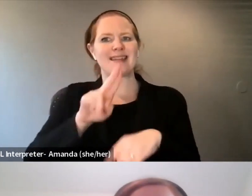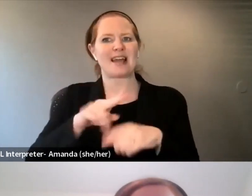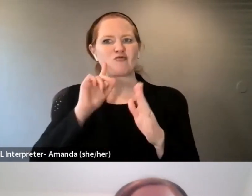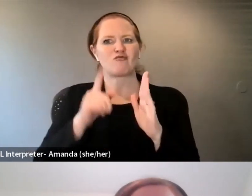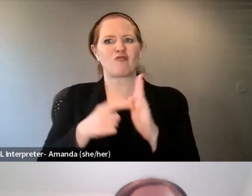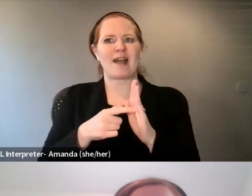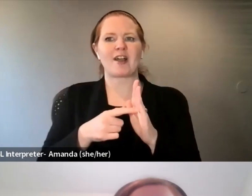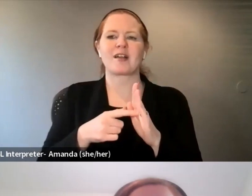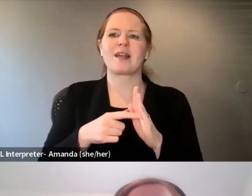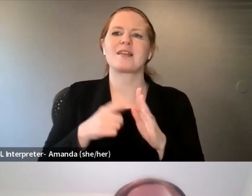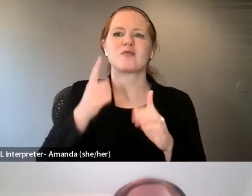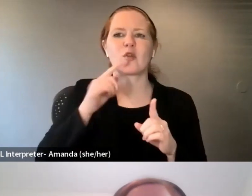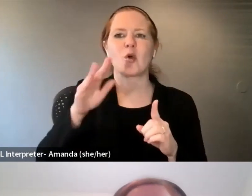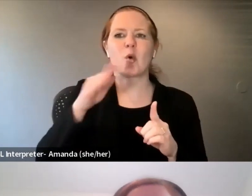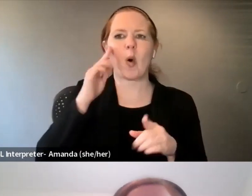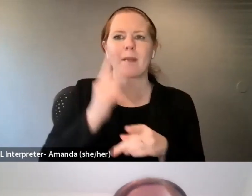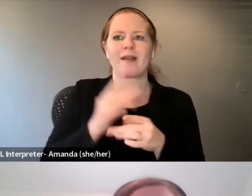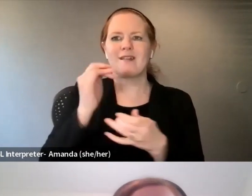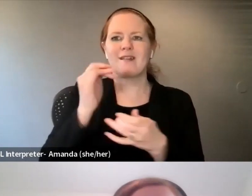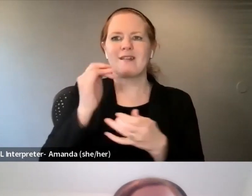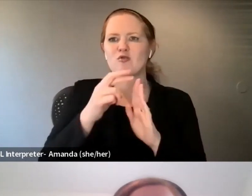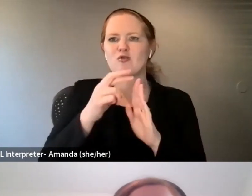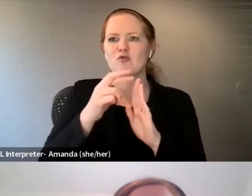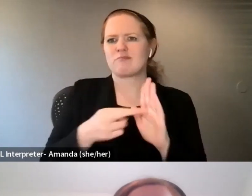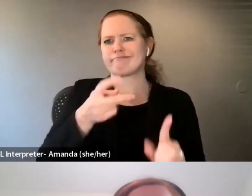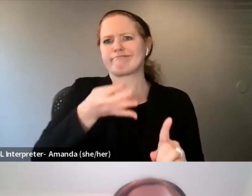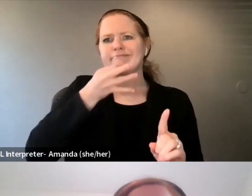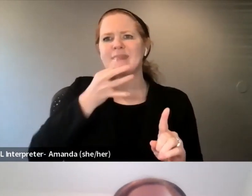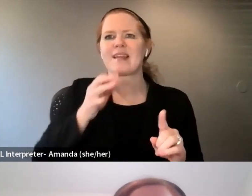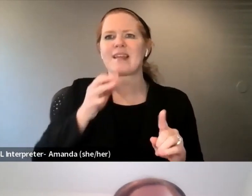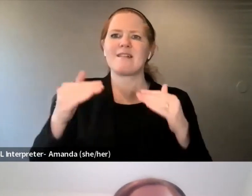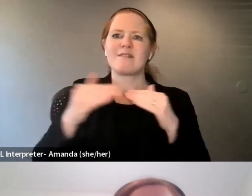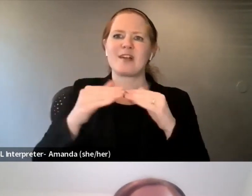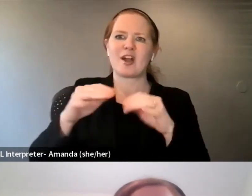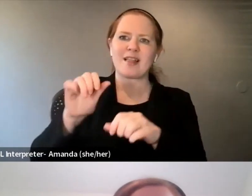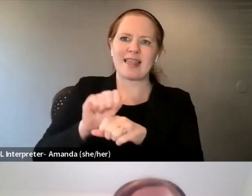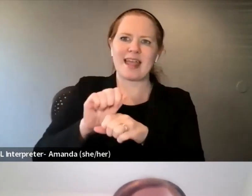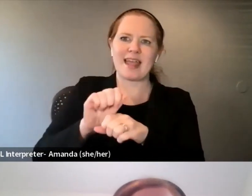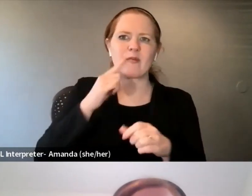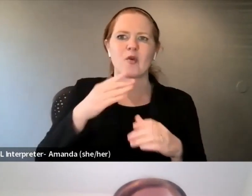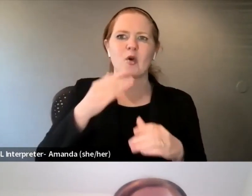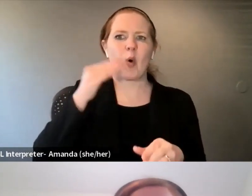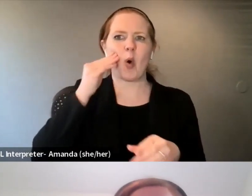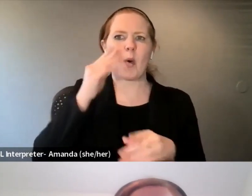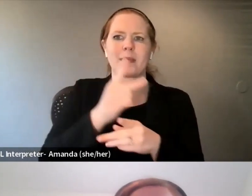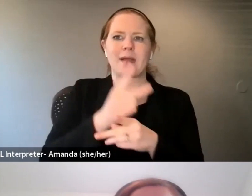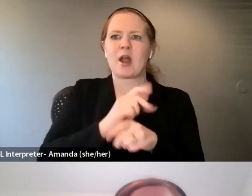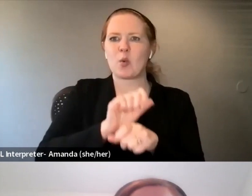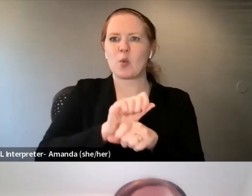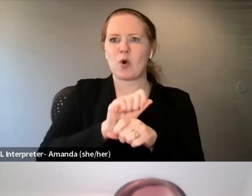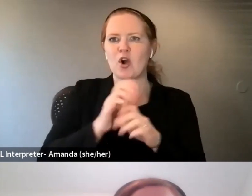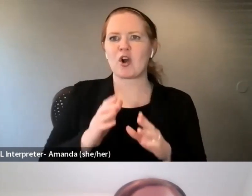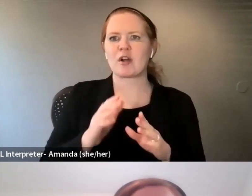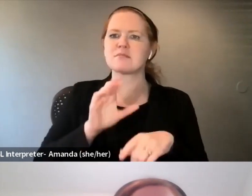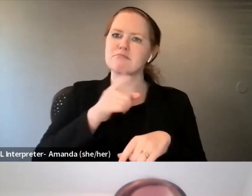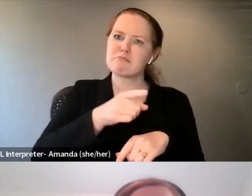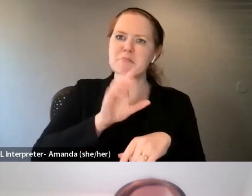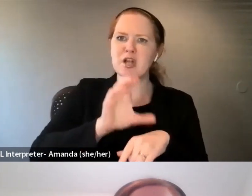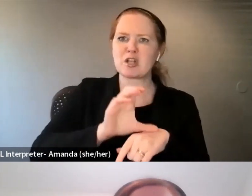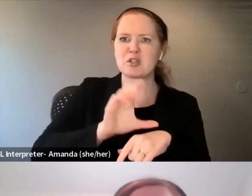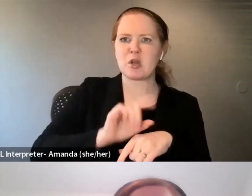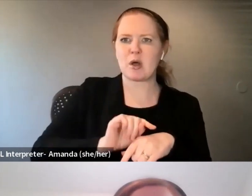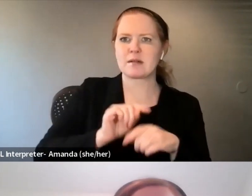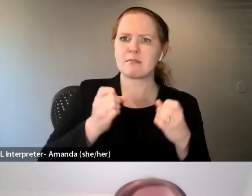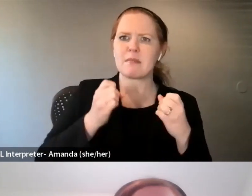Labor's Home Care Final Rule that revised Fair Labor Standards Act requirements for home care workers, and she has consulted to numerous state